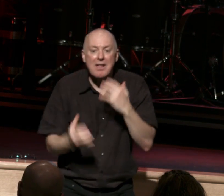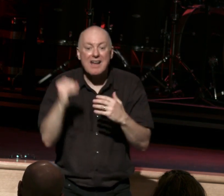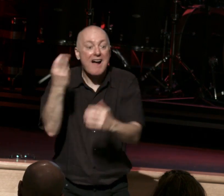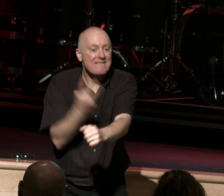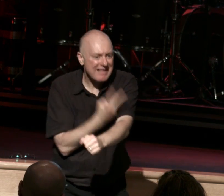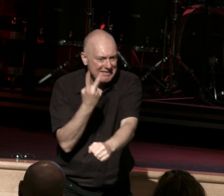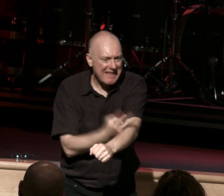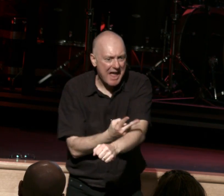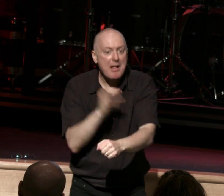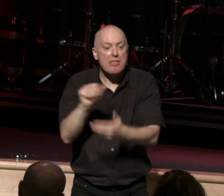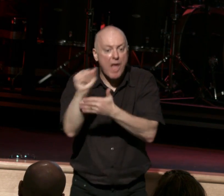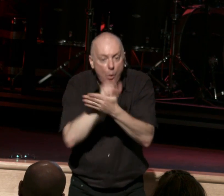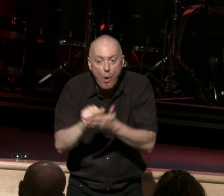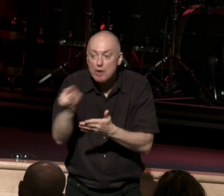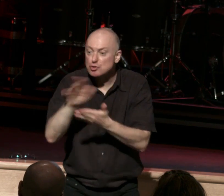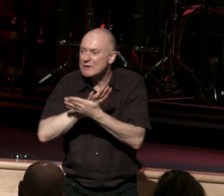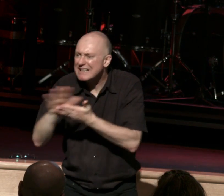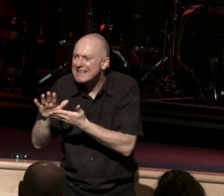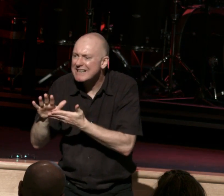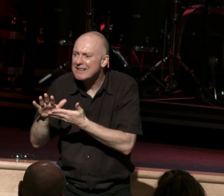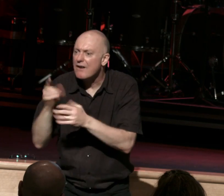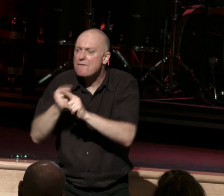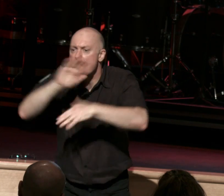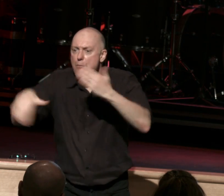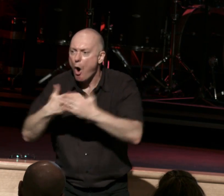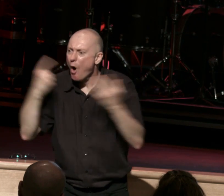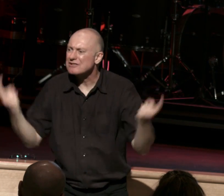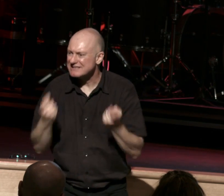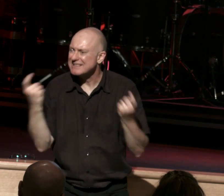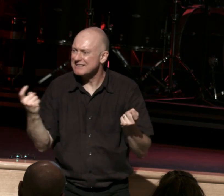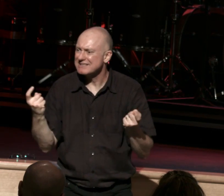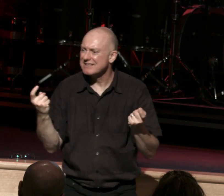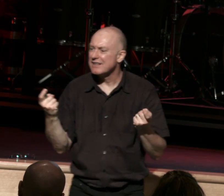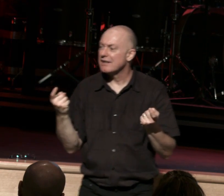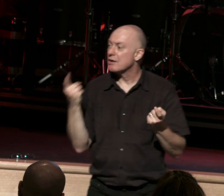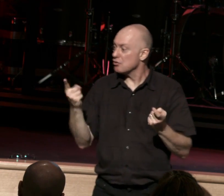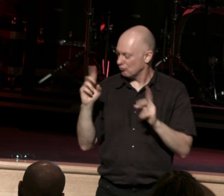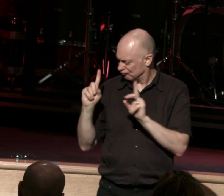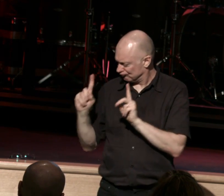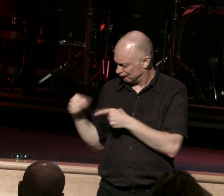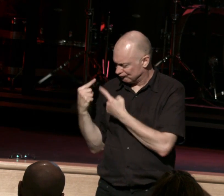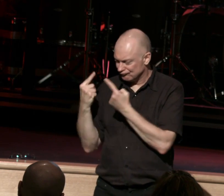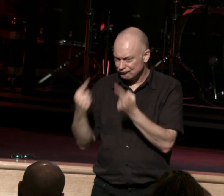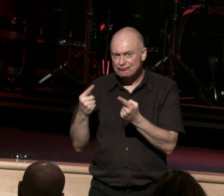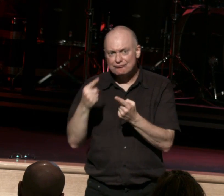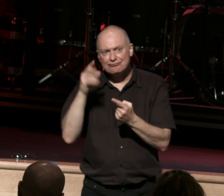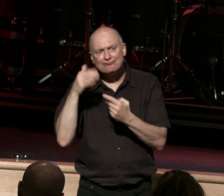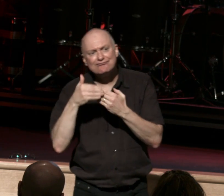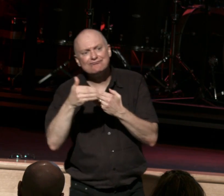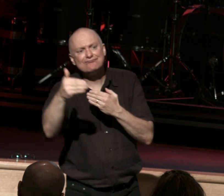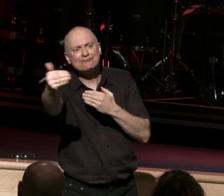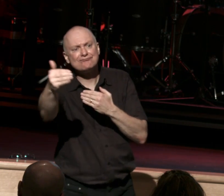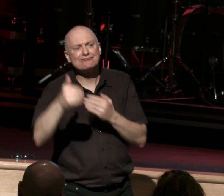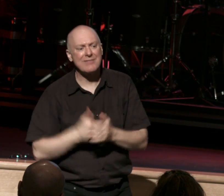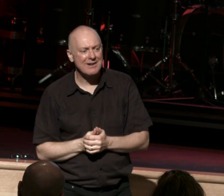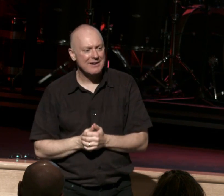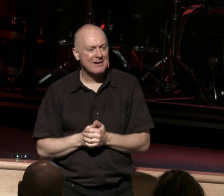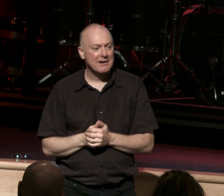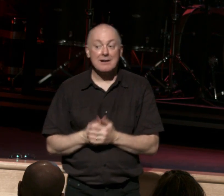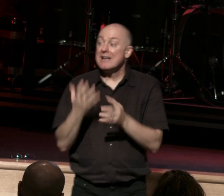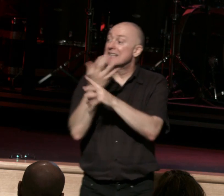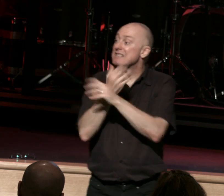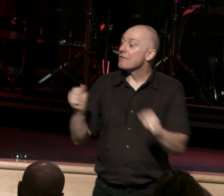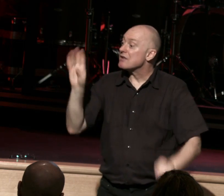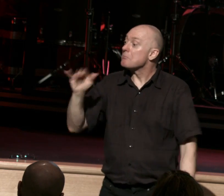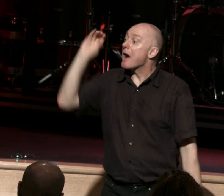blood of the Lamb that has washed you clean from all sins you will ever commit and have